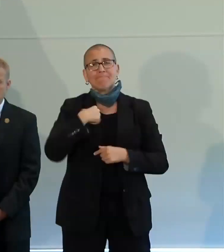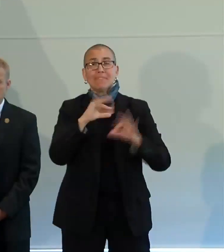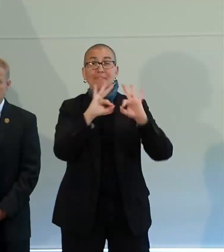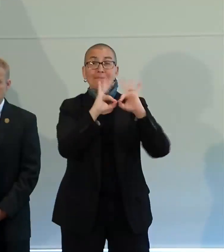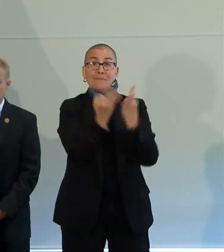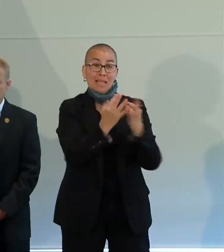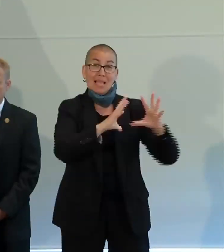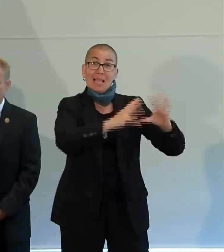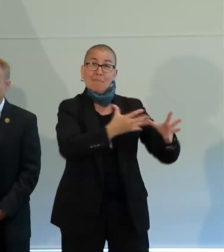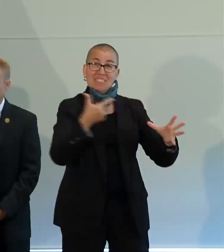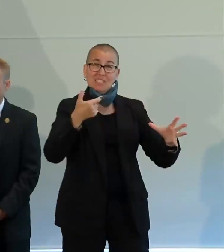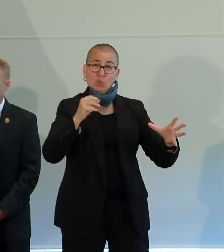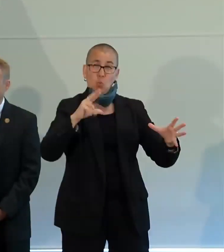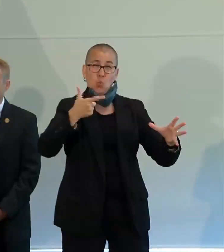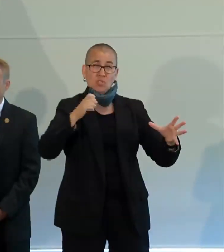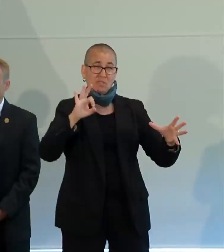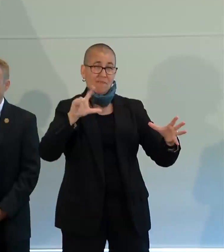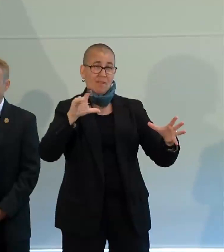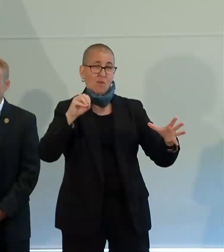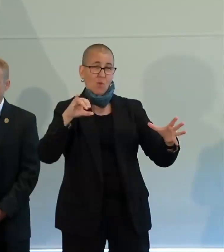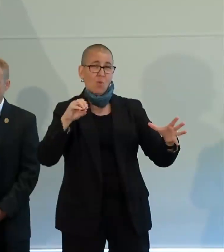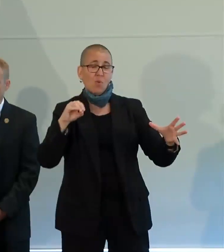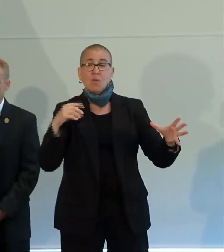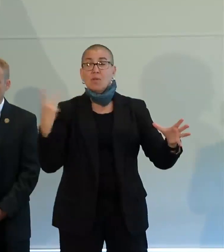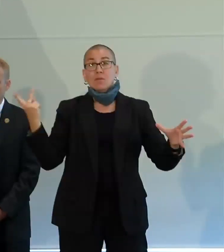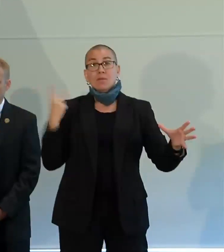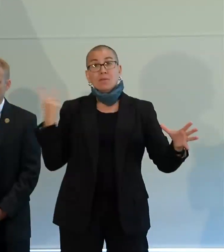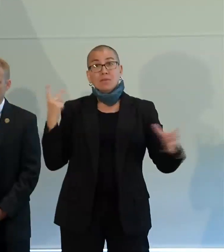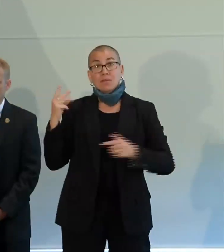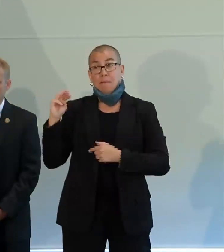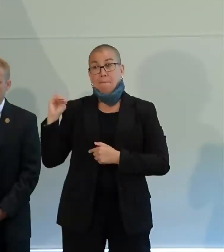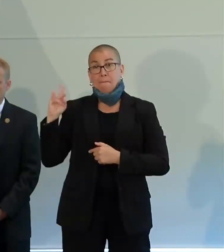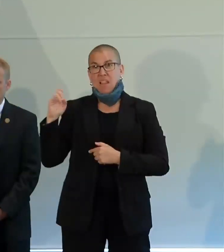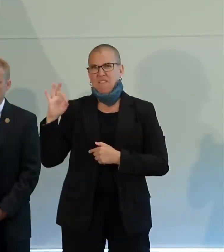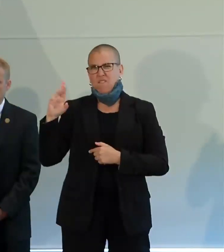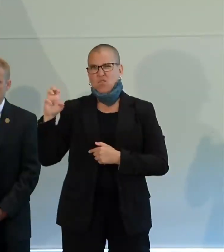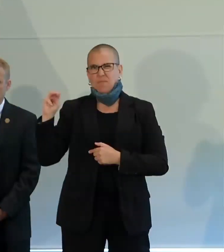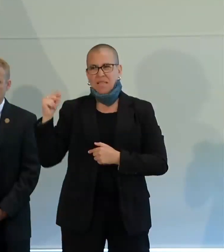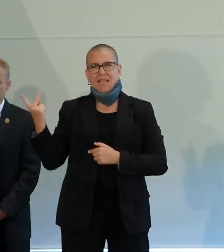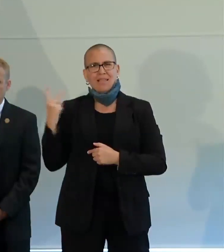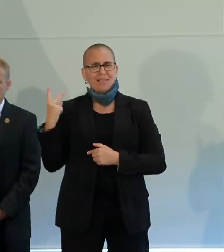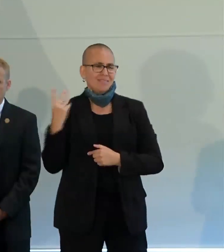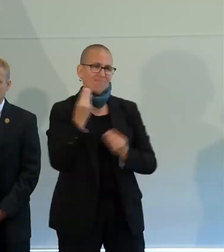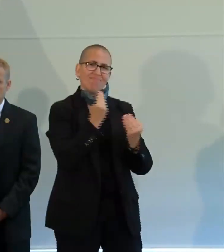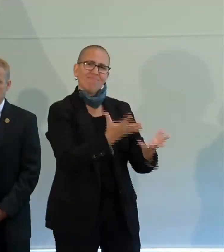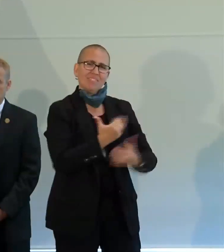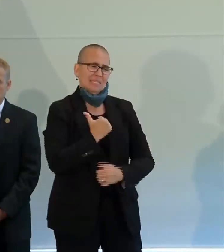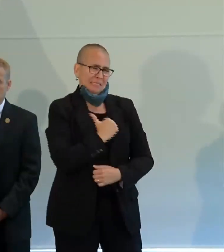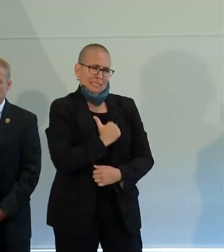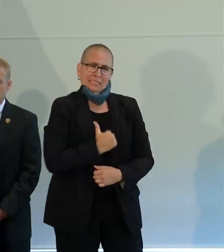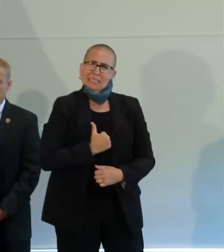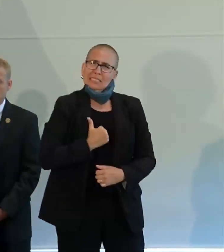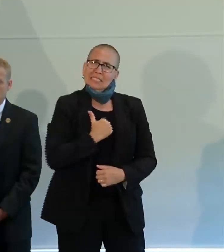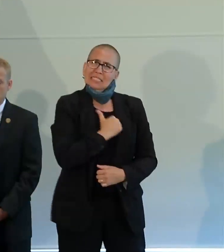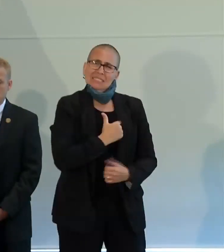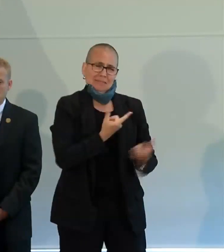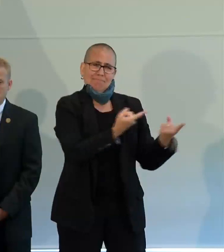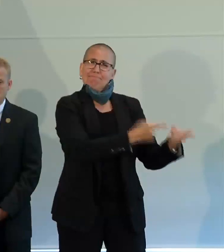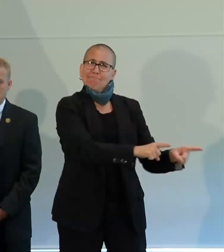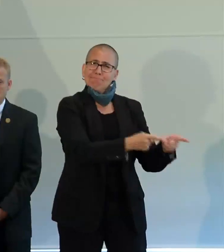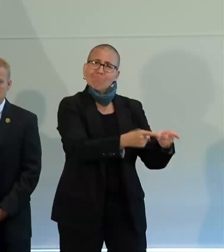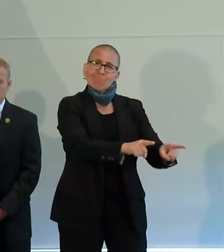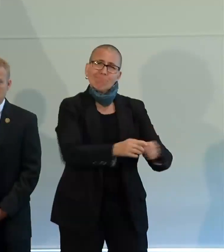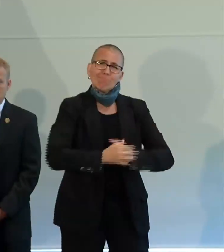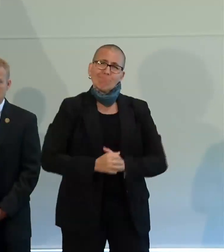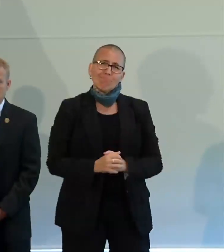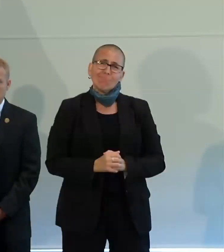Mr. Freeman and I jointly thank them, along with U.S. Attorney McDonald. We thank